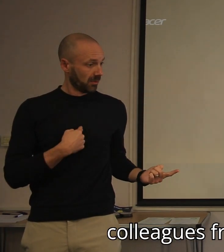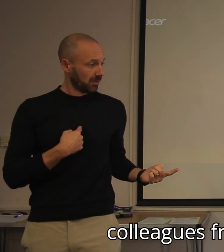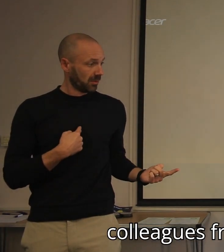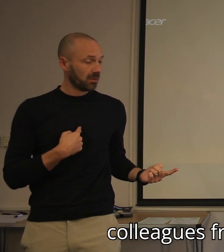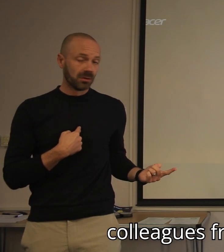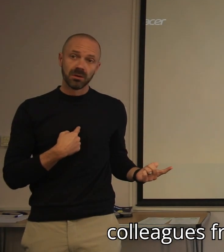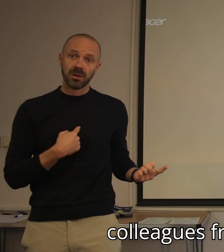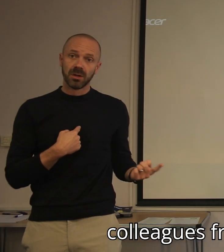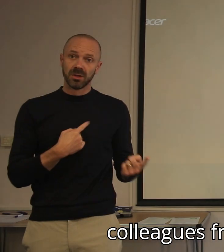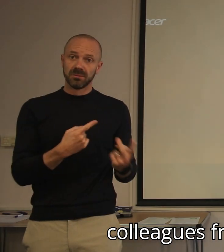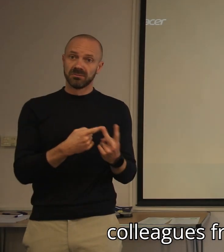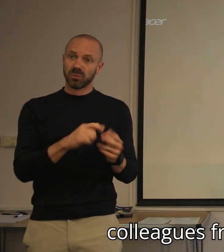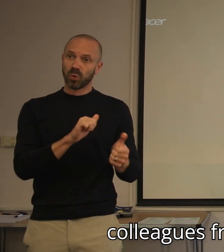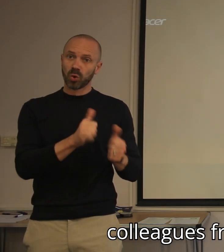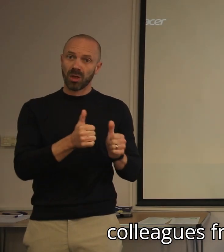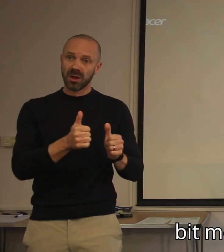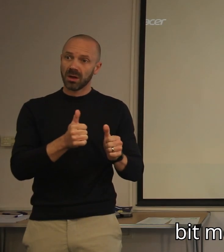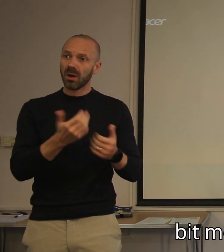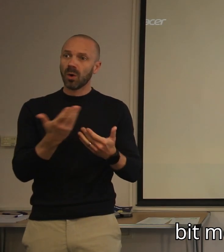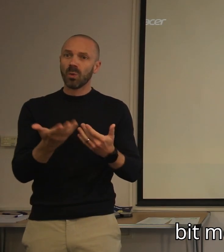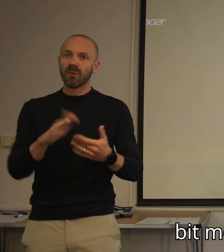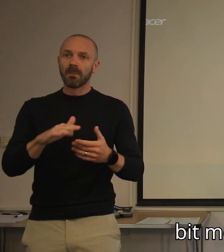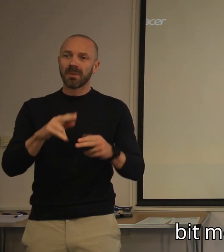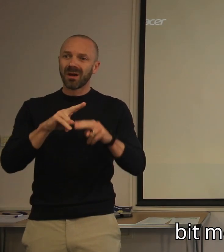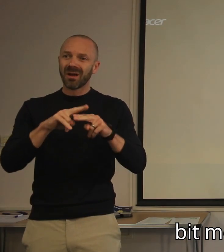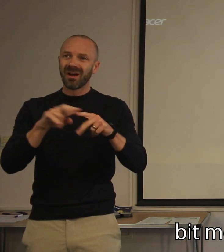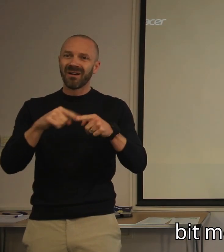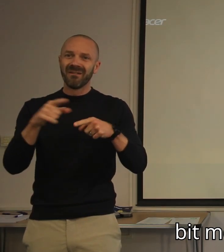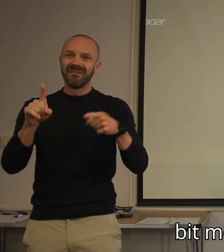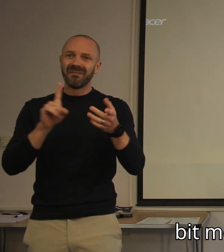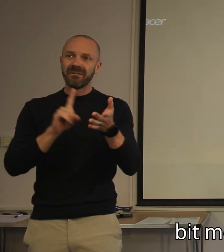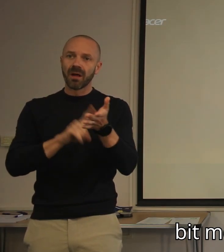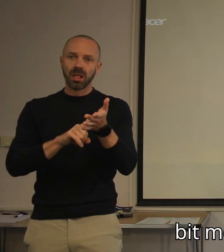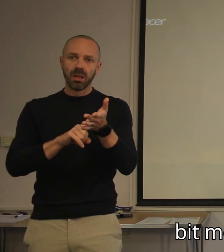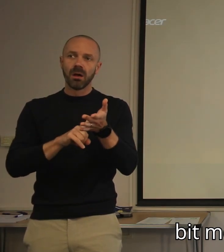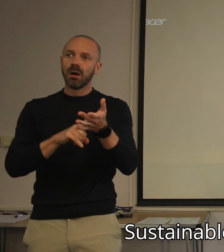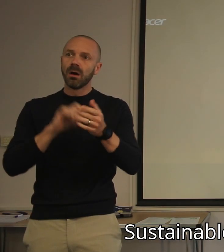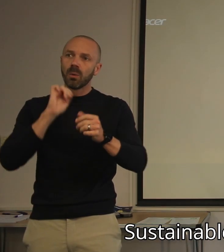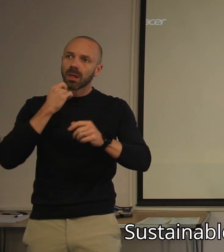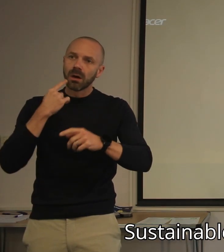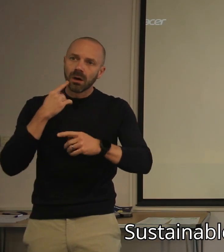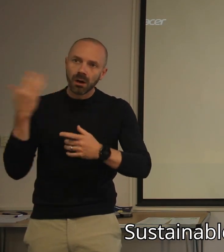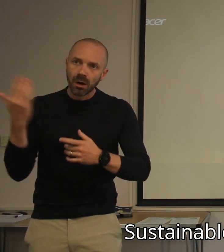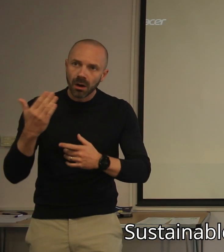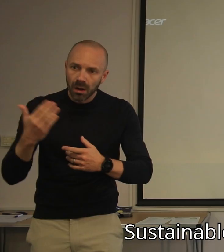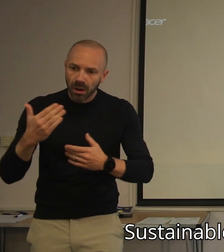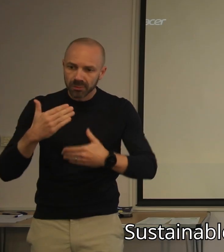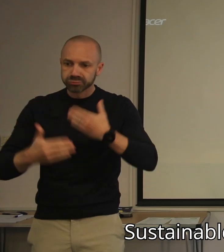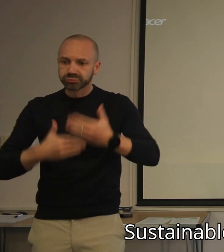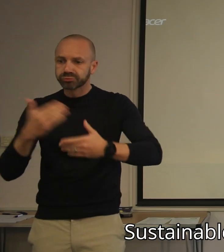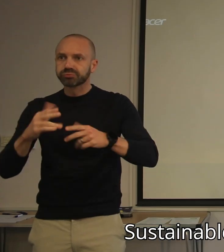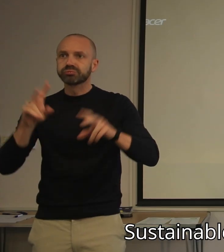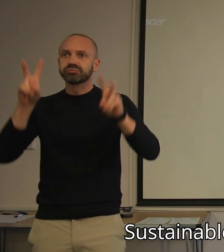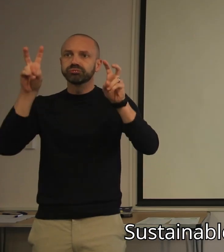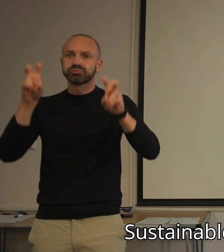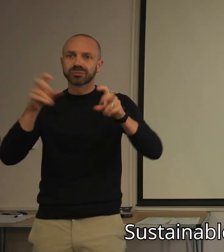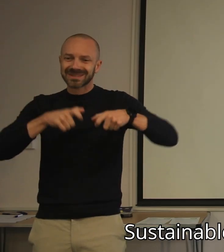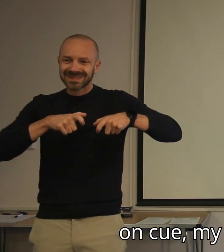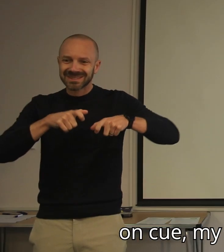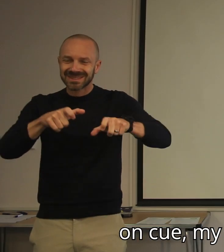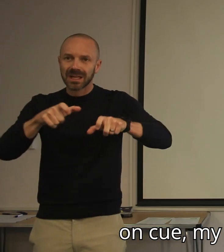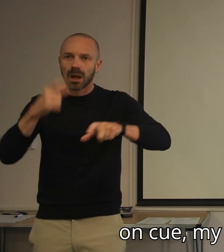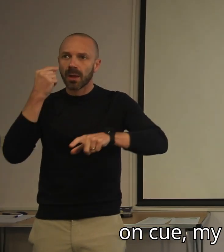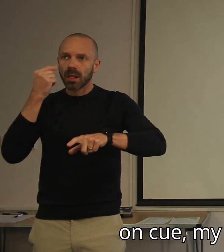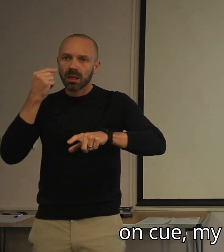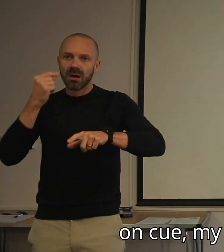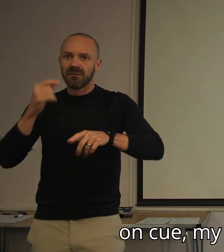my colleagues from FEL, we'll tell you a wee bit more today about our Sustainable for All project. And right